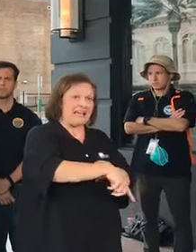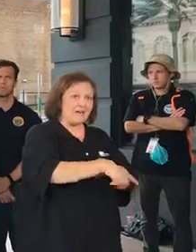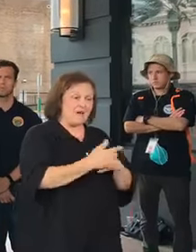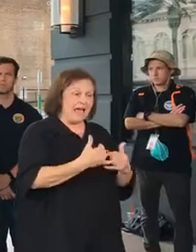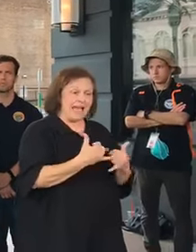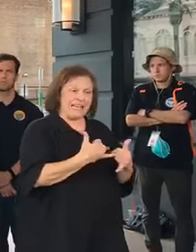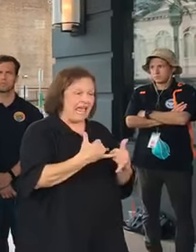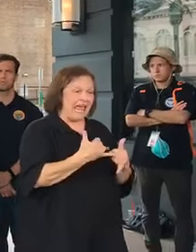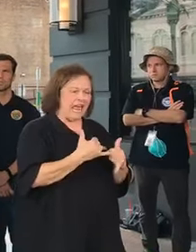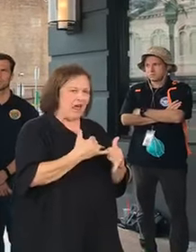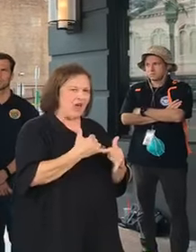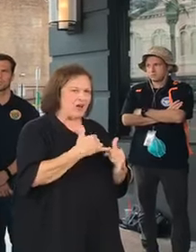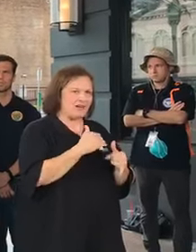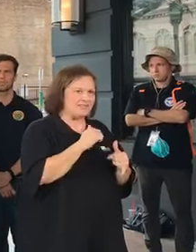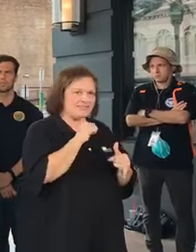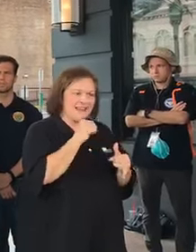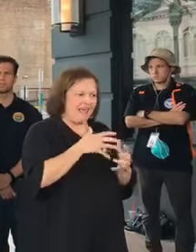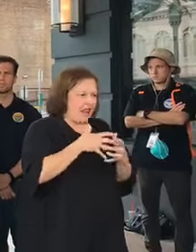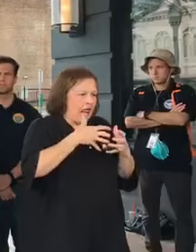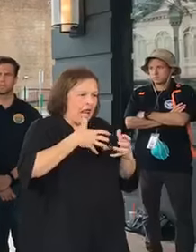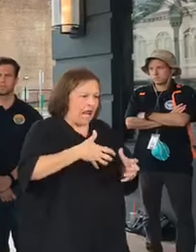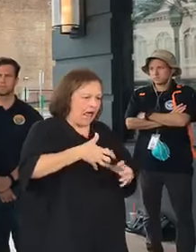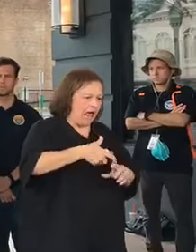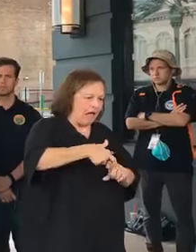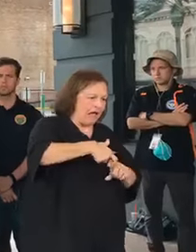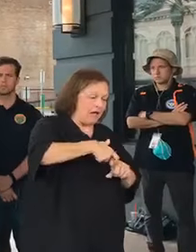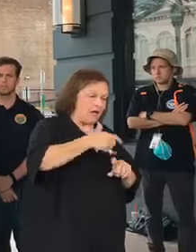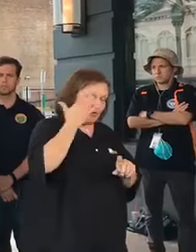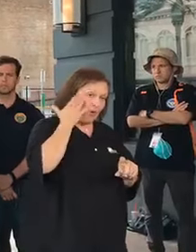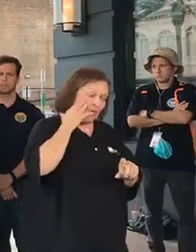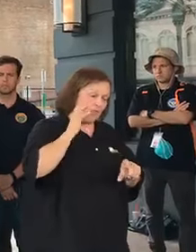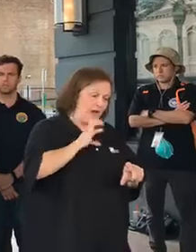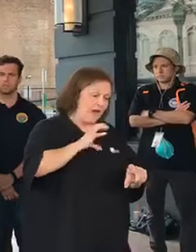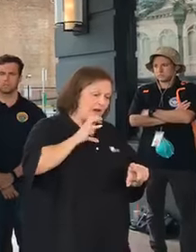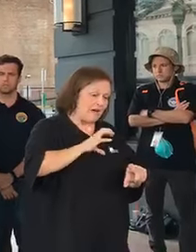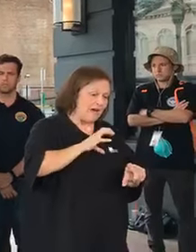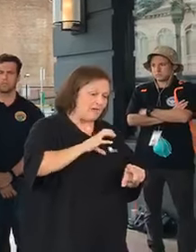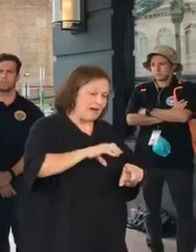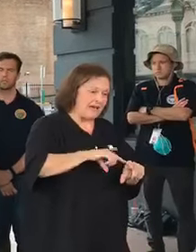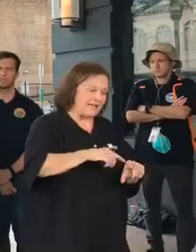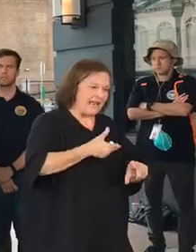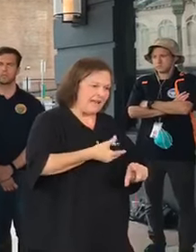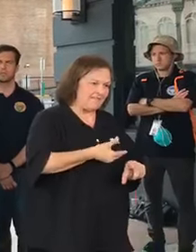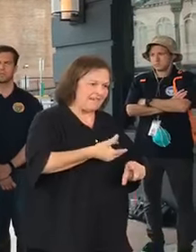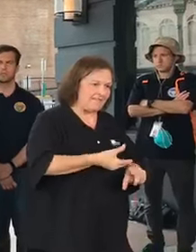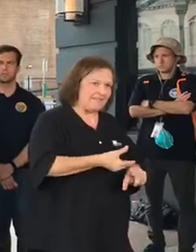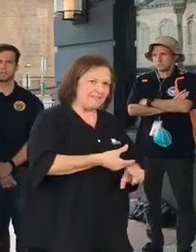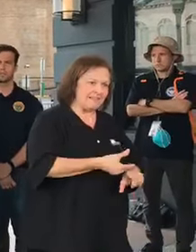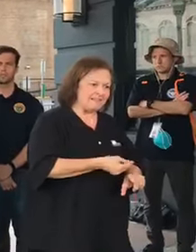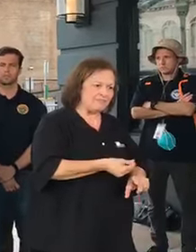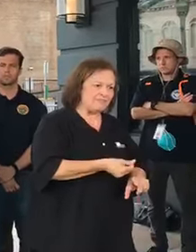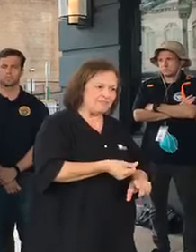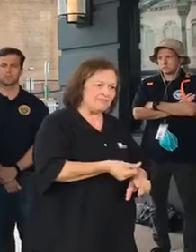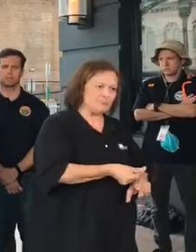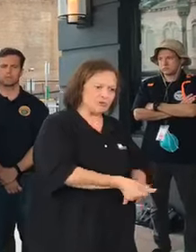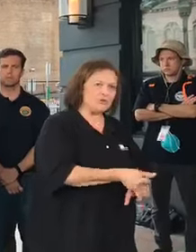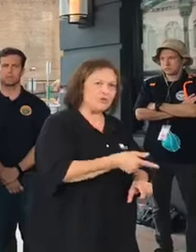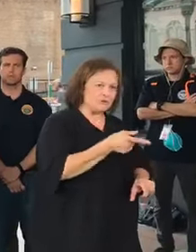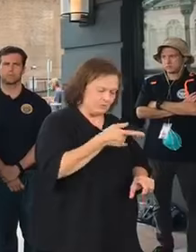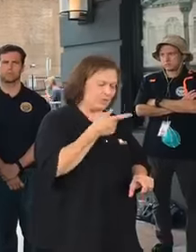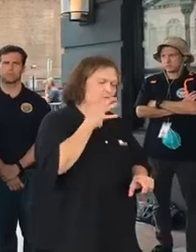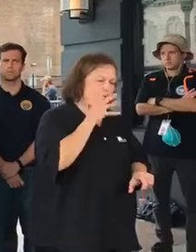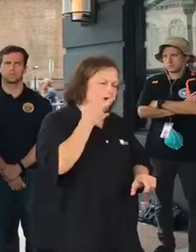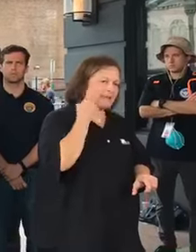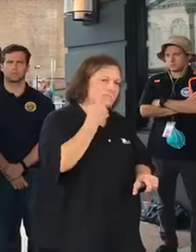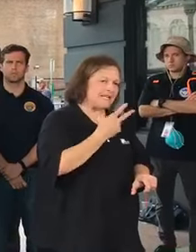them in place. And so as more water hits it and it acts as a lubricant, you can easily see things start to slide